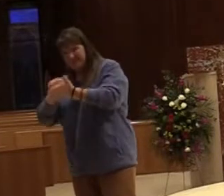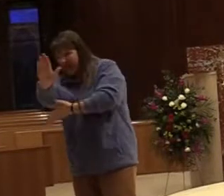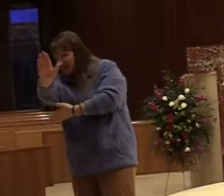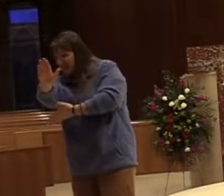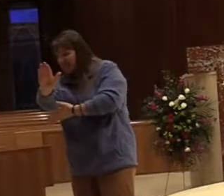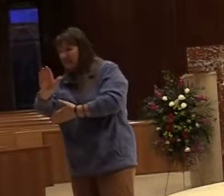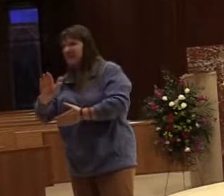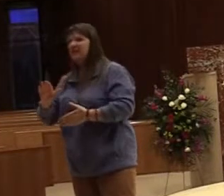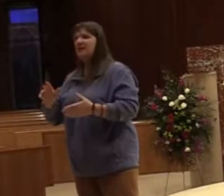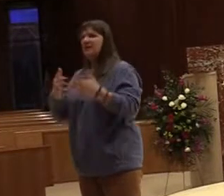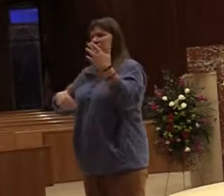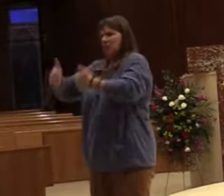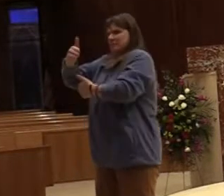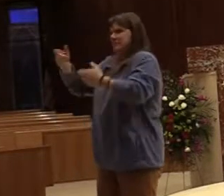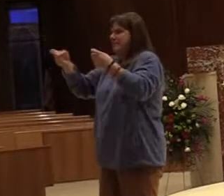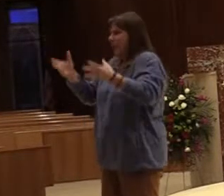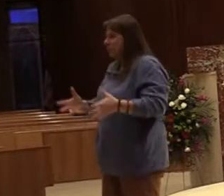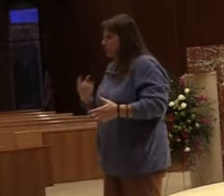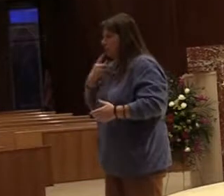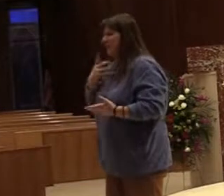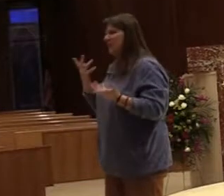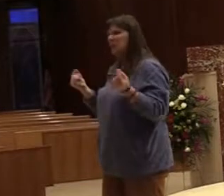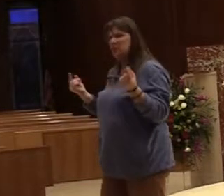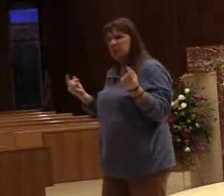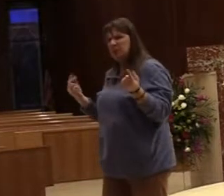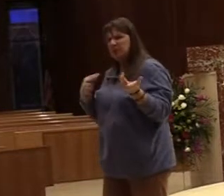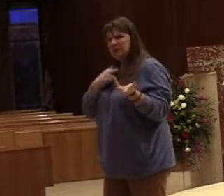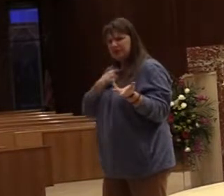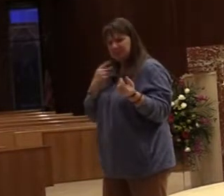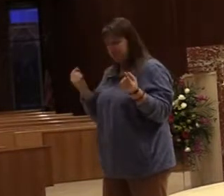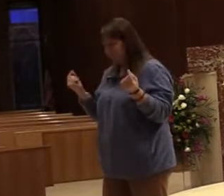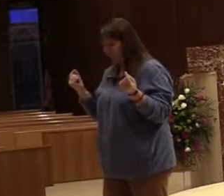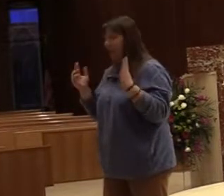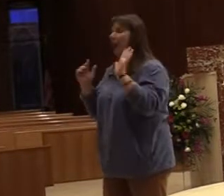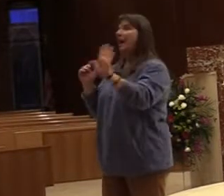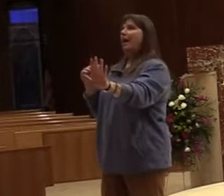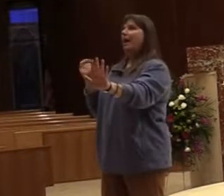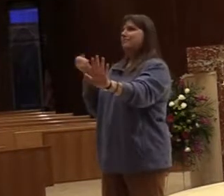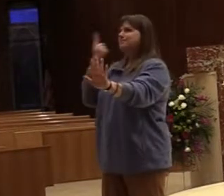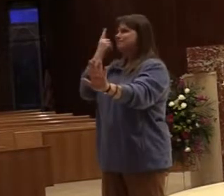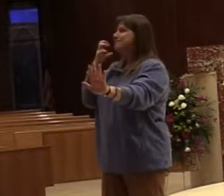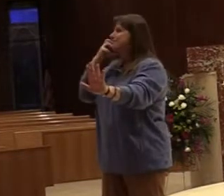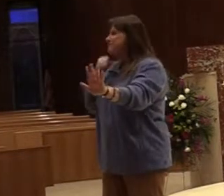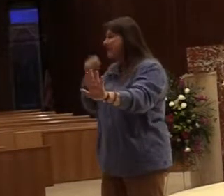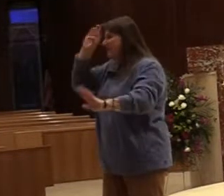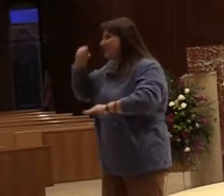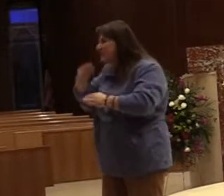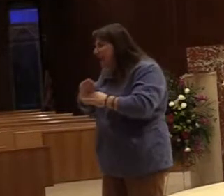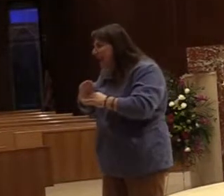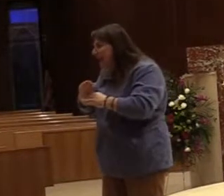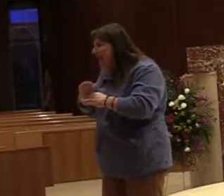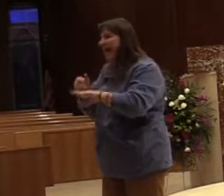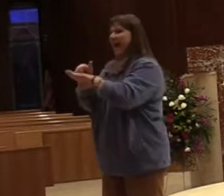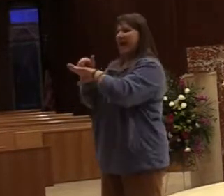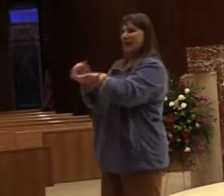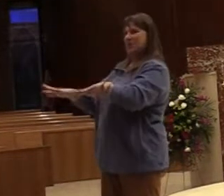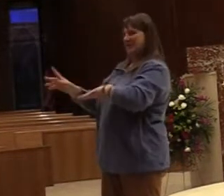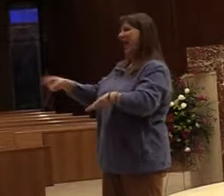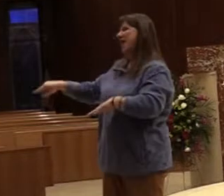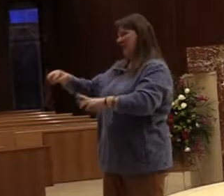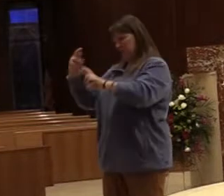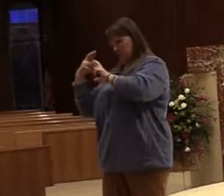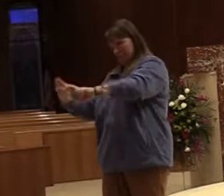said, what shall I do? I shall send my beloved son. Maybe they will respect